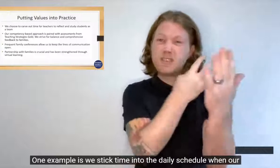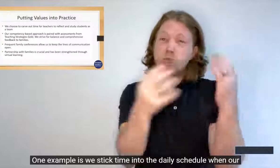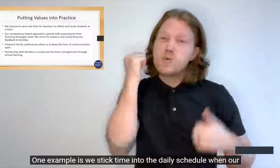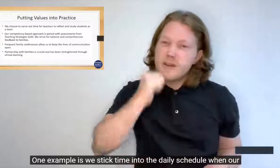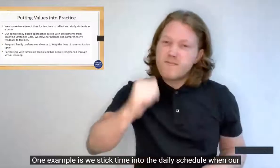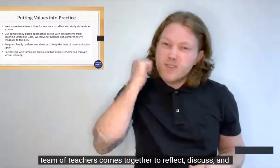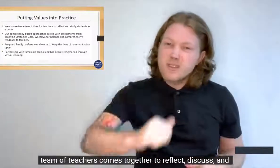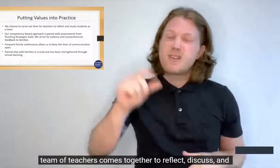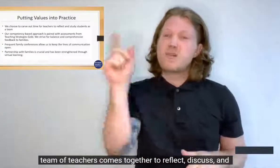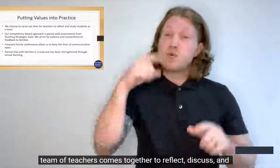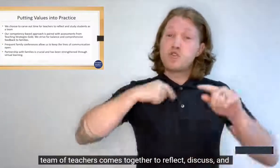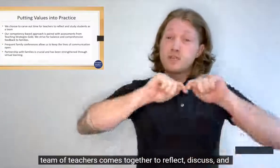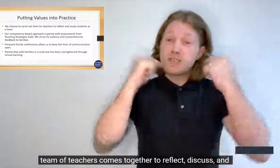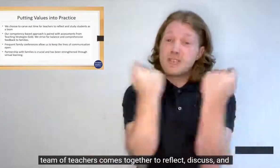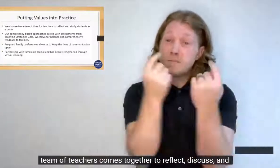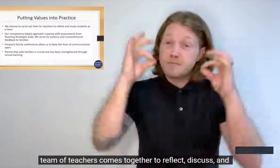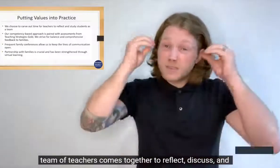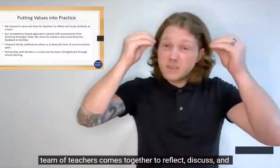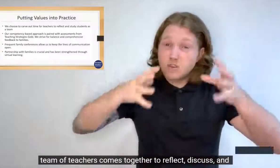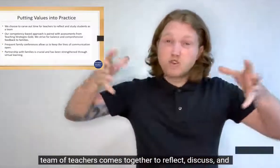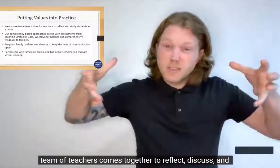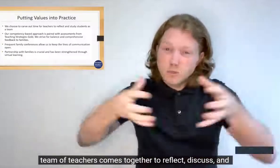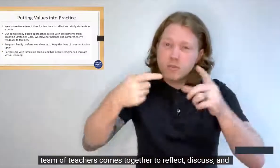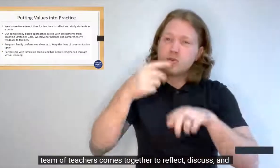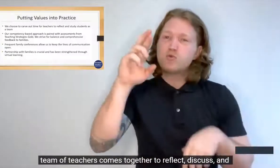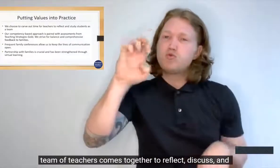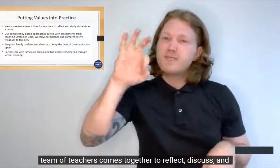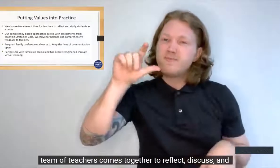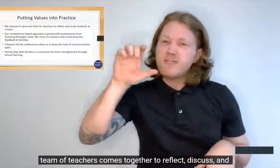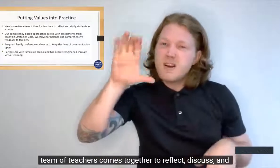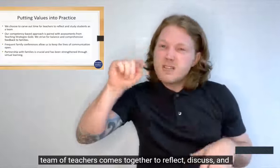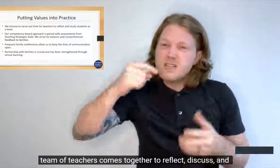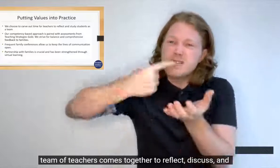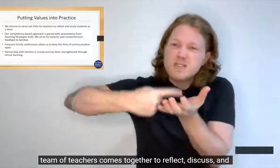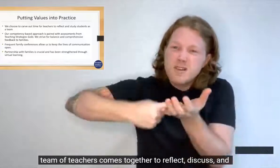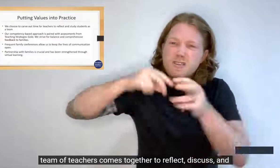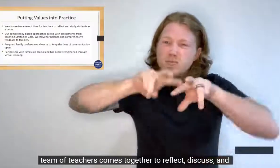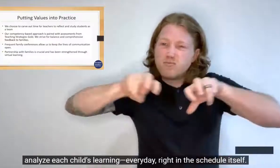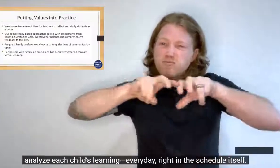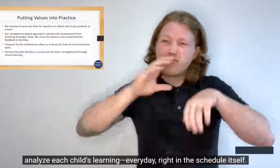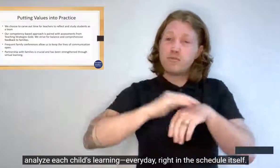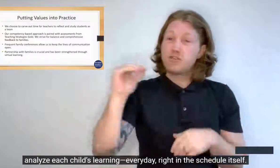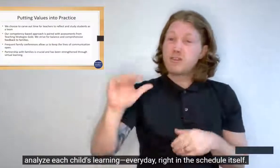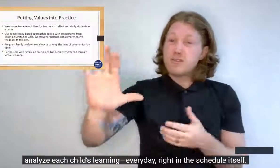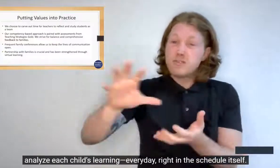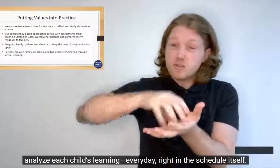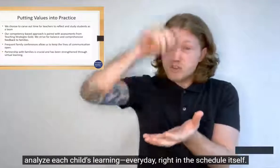we stick to a time in our daily schedule every day where a team of teachers come together to reflect, discuss, and analyze